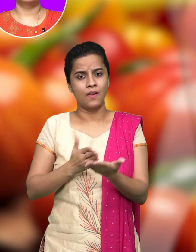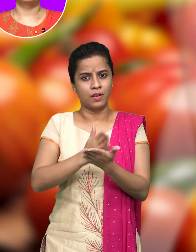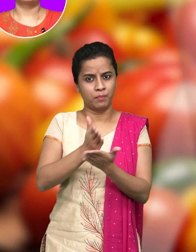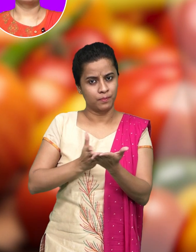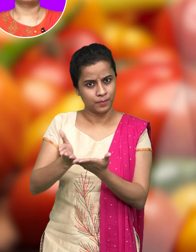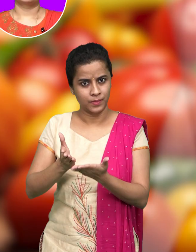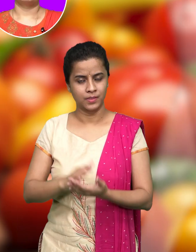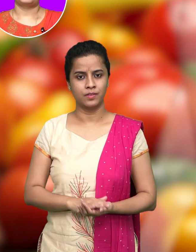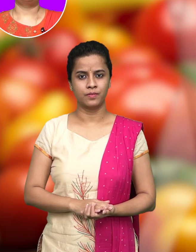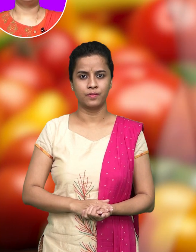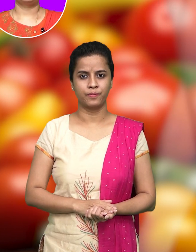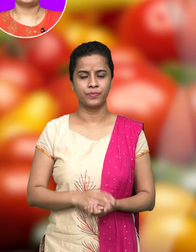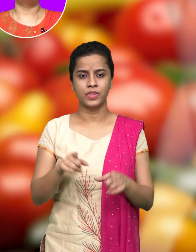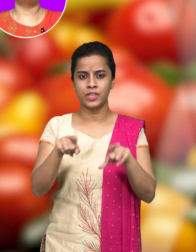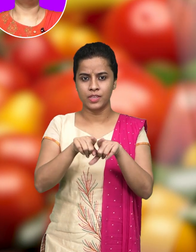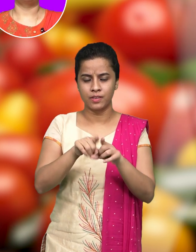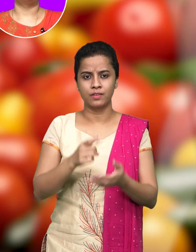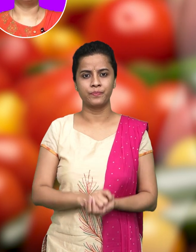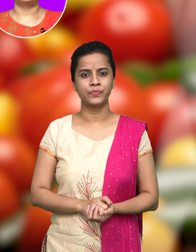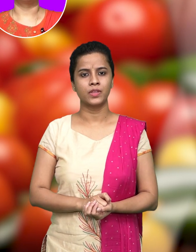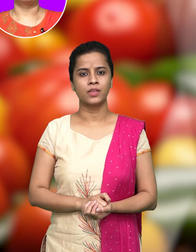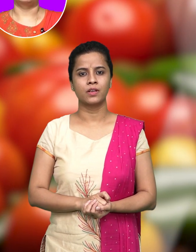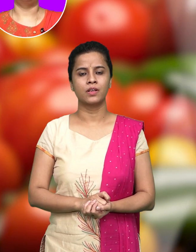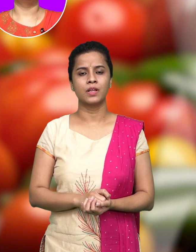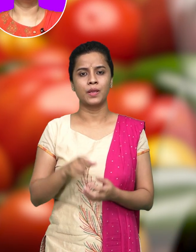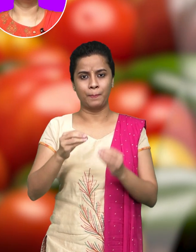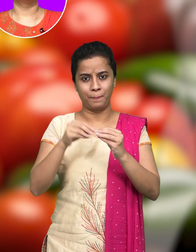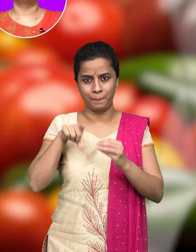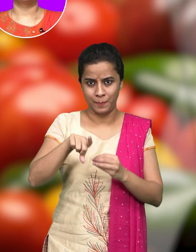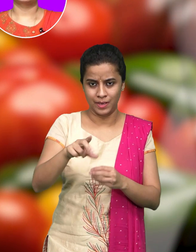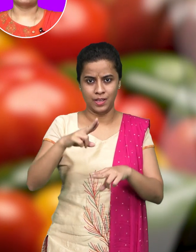Hence, bacteria and fungi are called